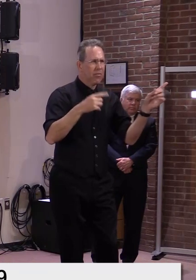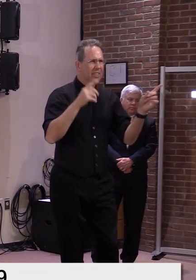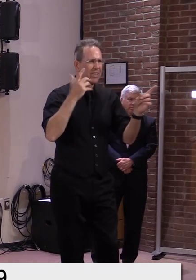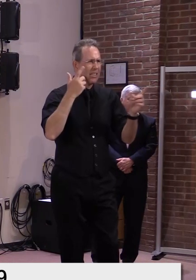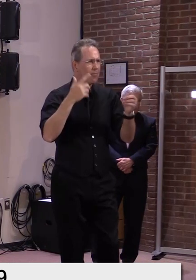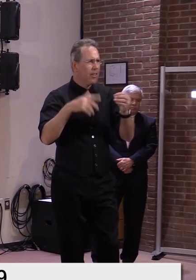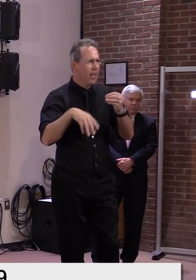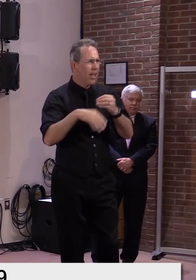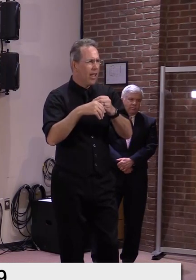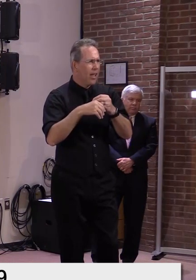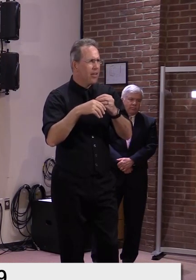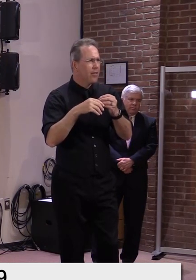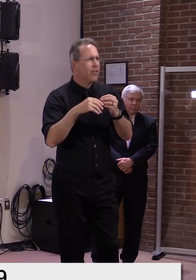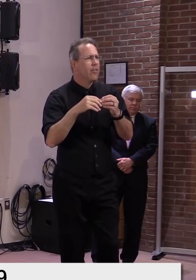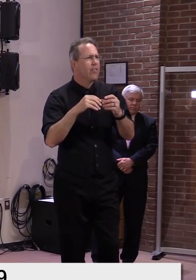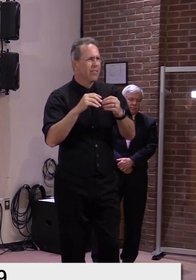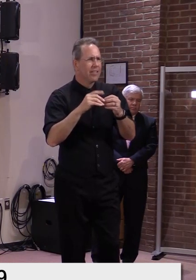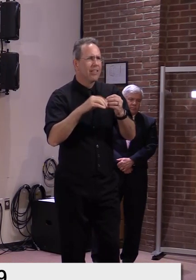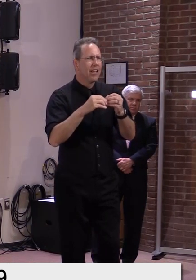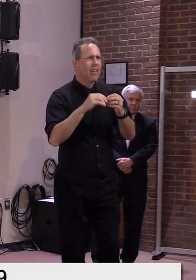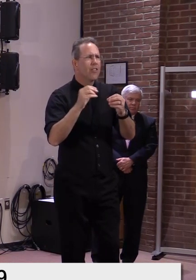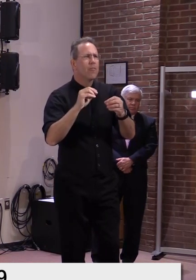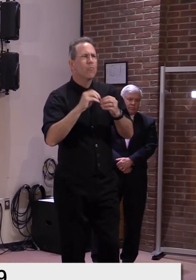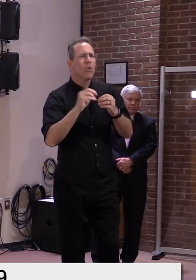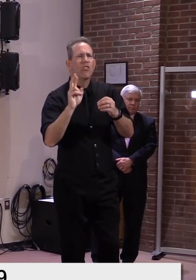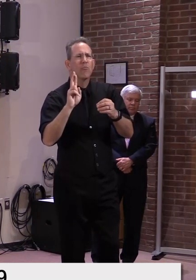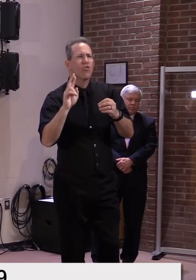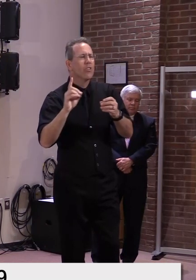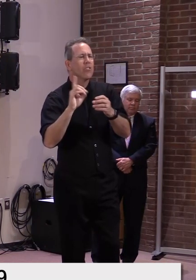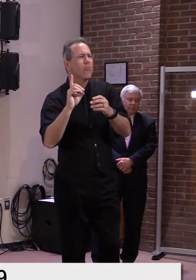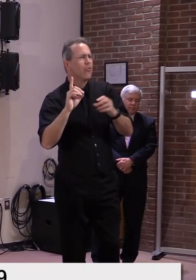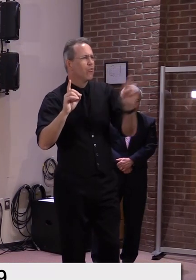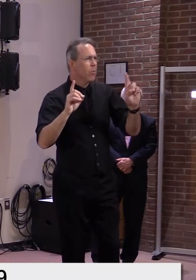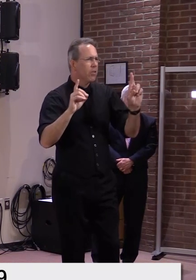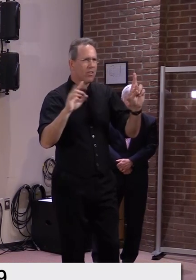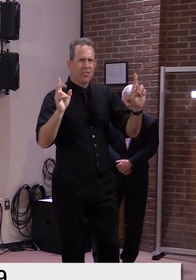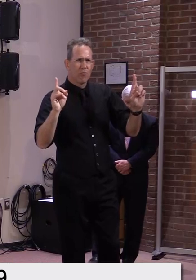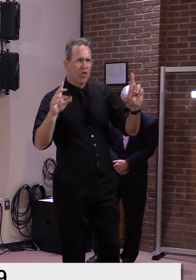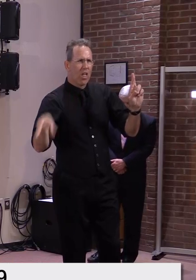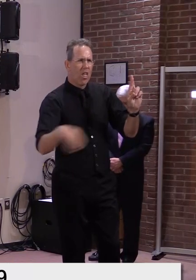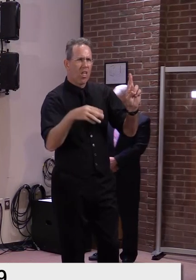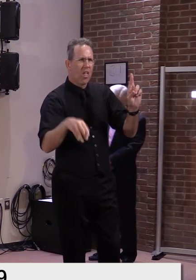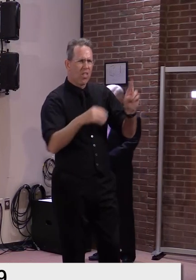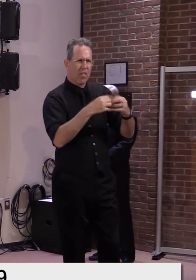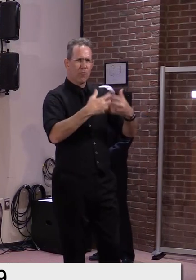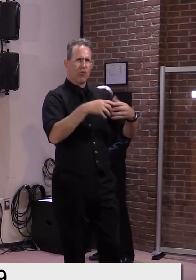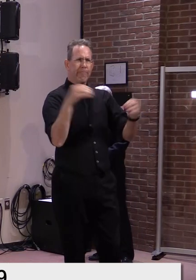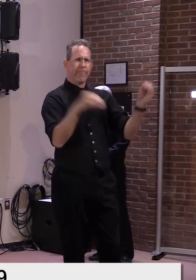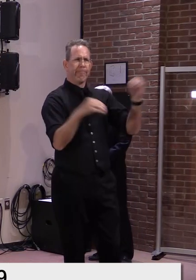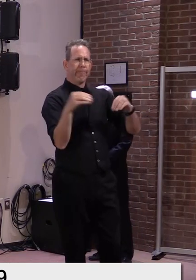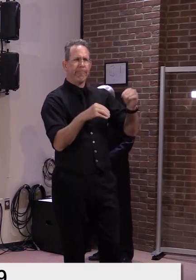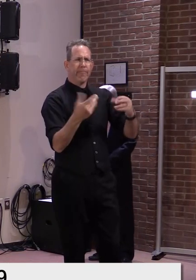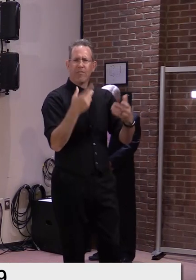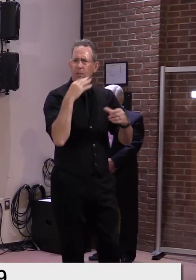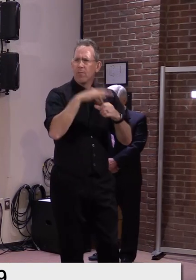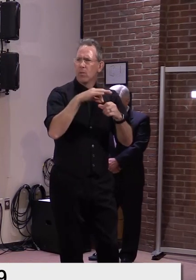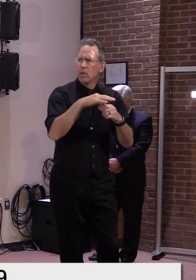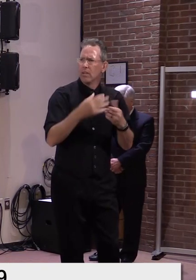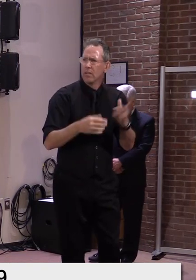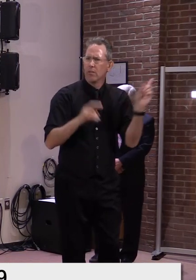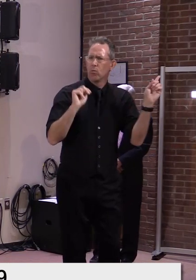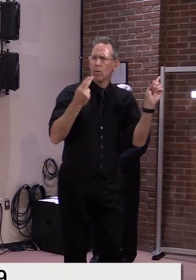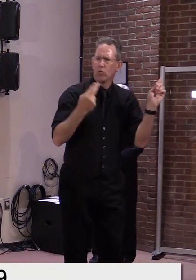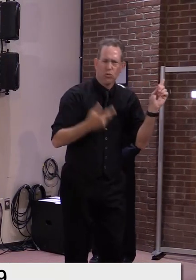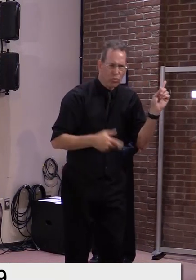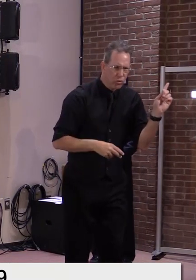too, uses LHS and Diebold machines, and last year we used universal mail ballots for the first